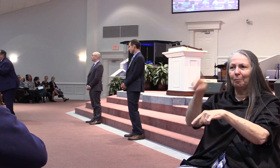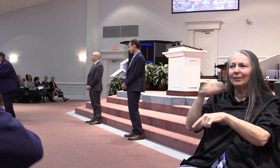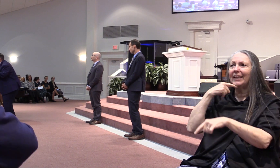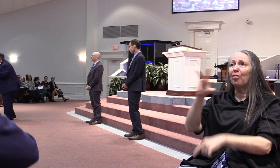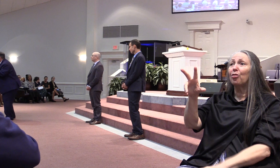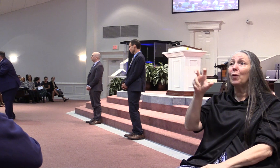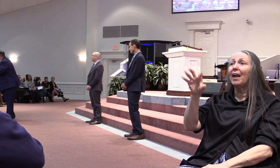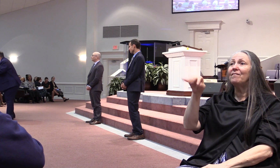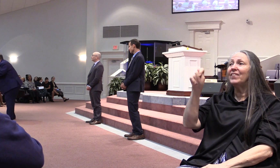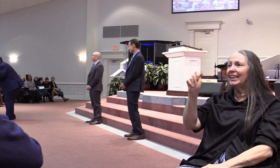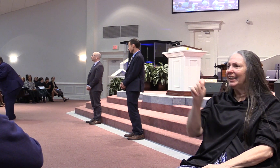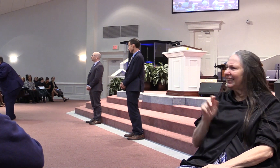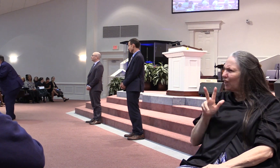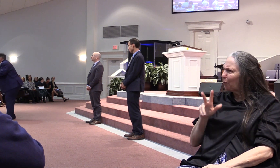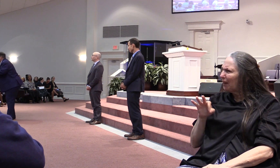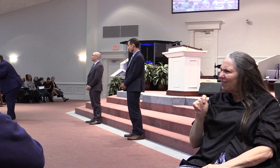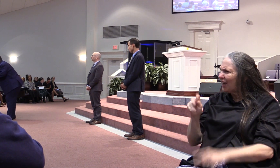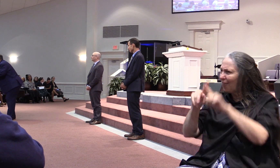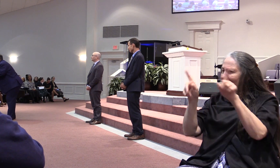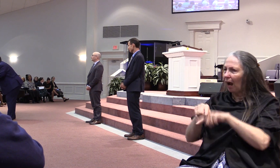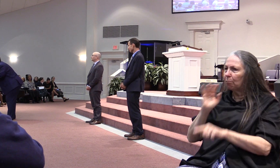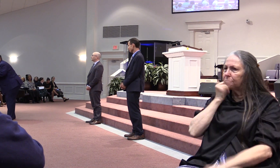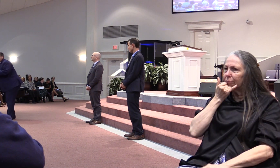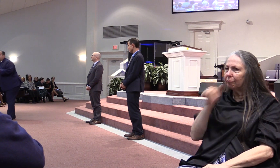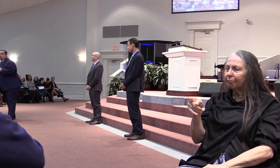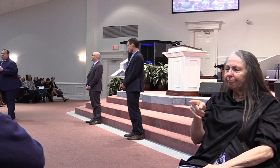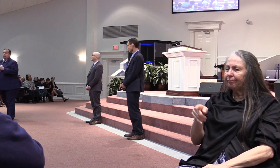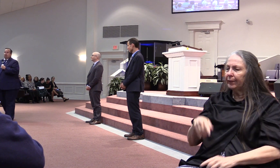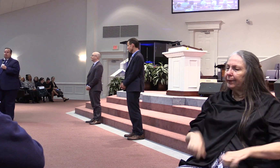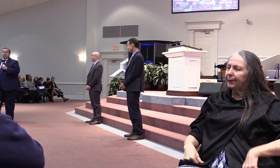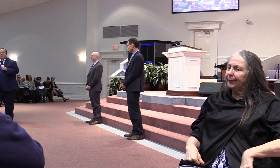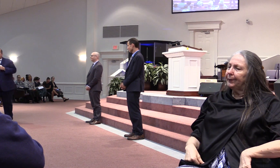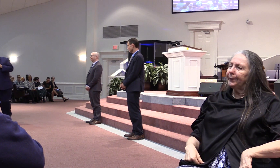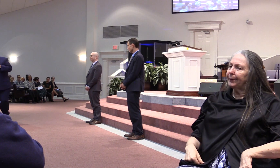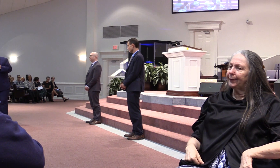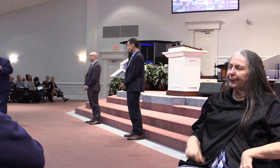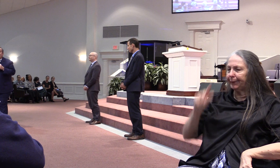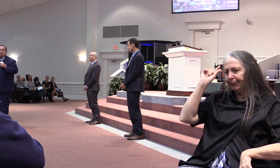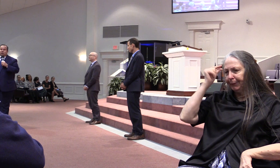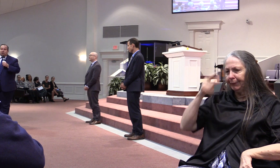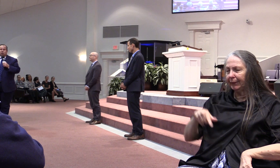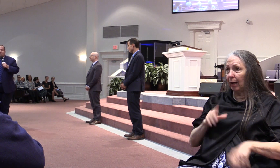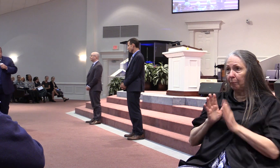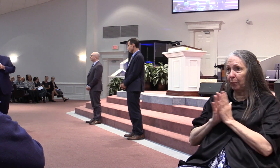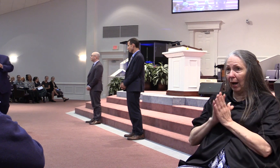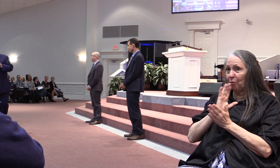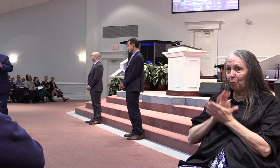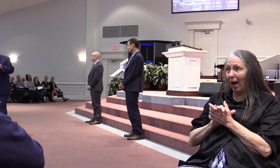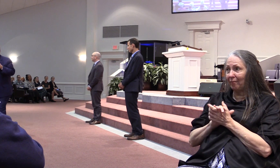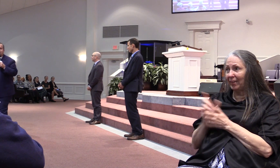say 300, it says 3. Decimal error. Now pray for my wife, because this is what